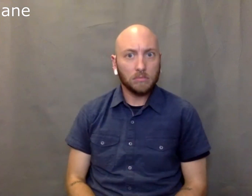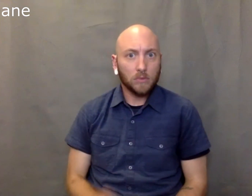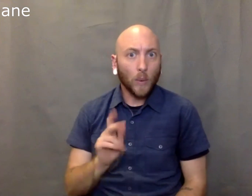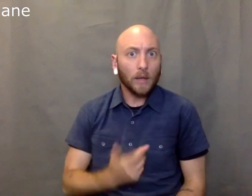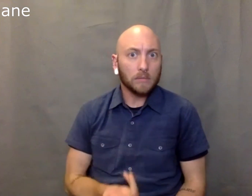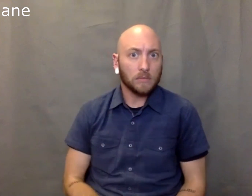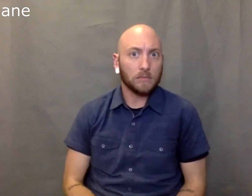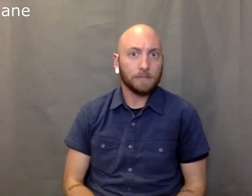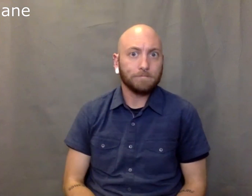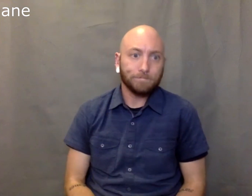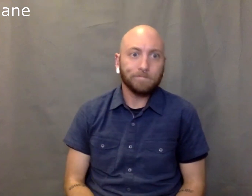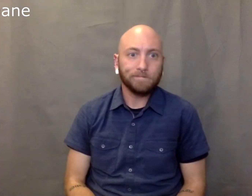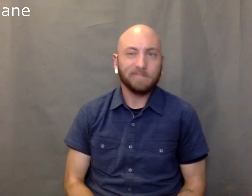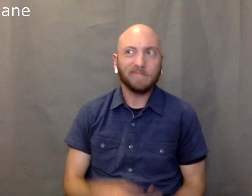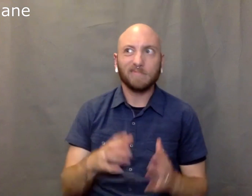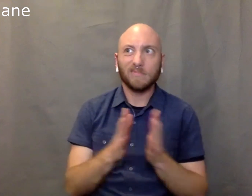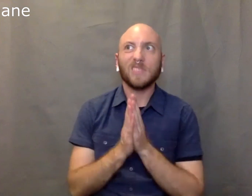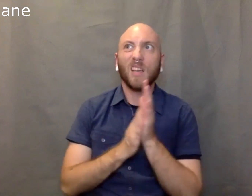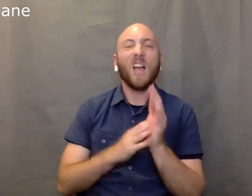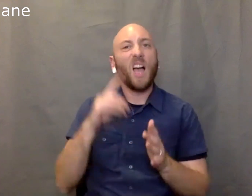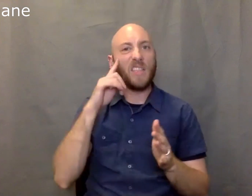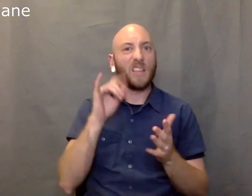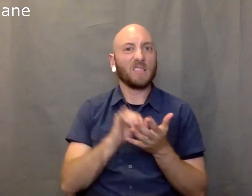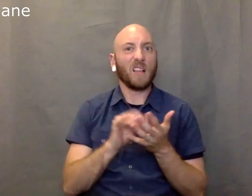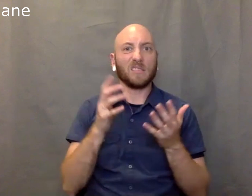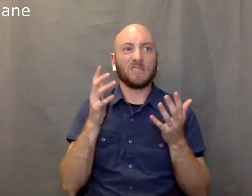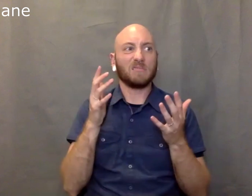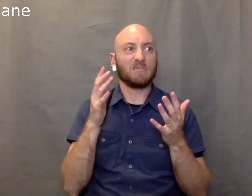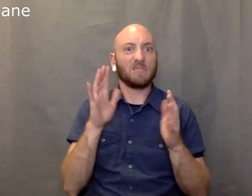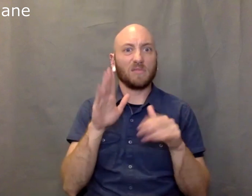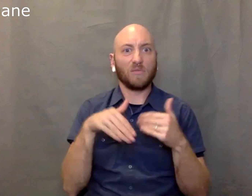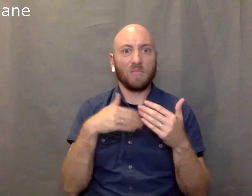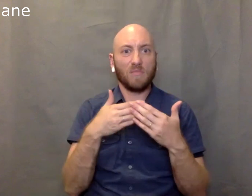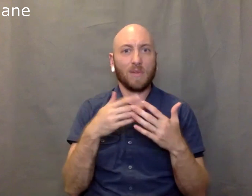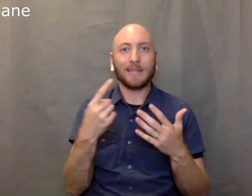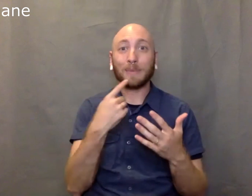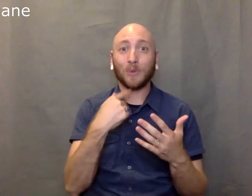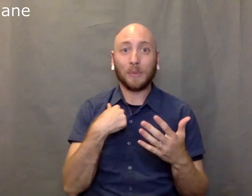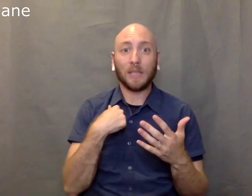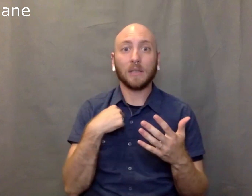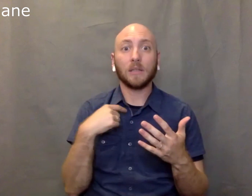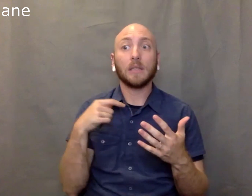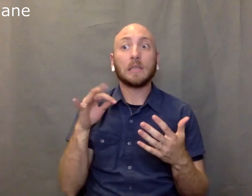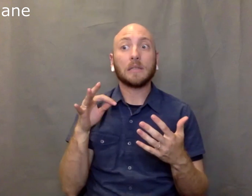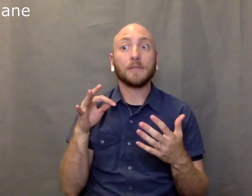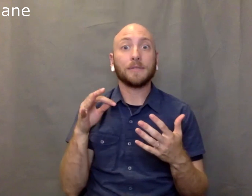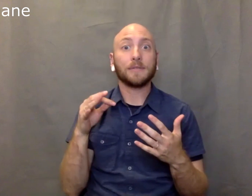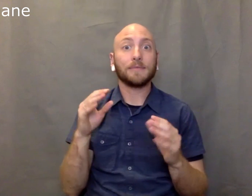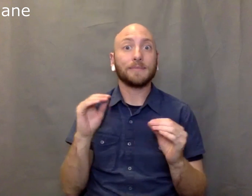But yeah, I think that's all I have to share, because I was told once that if I don't know what else to say and I keep going, that it's just my ego